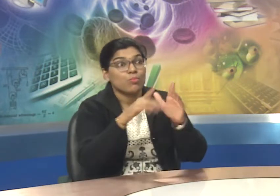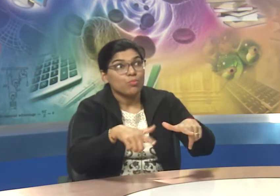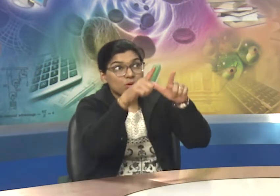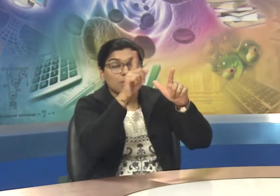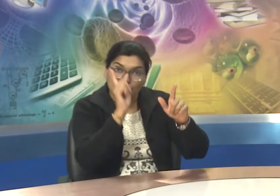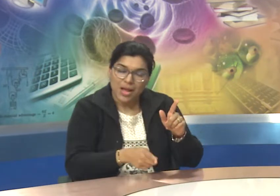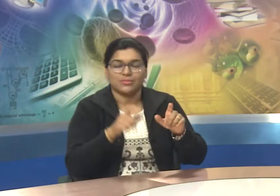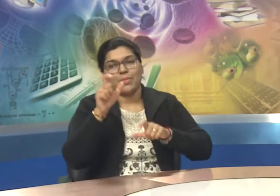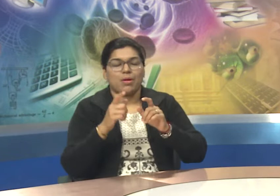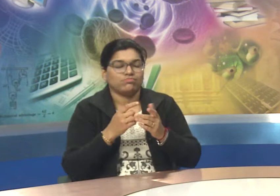under which